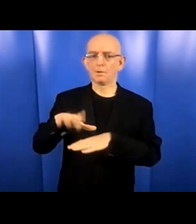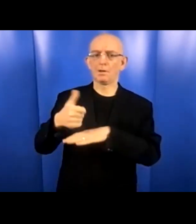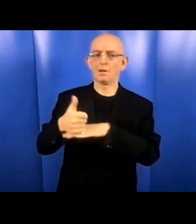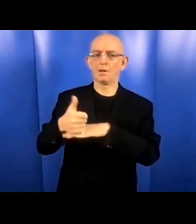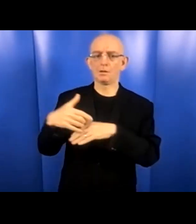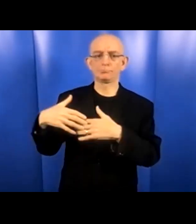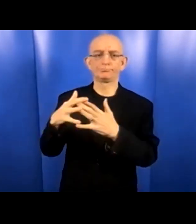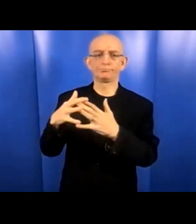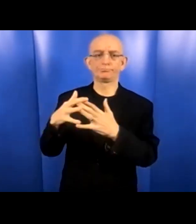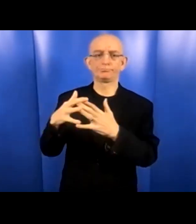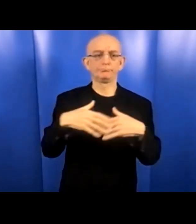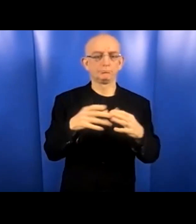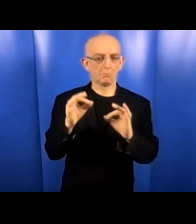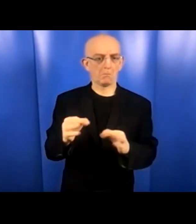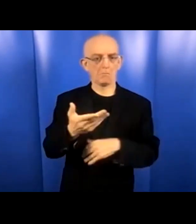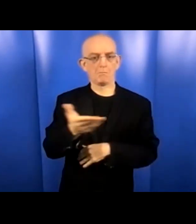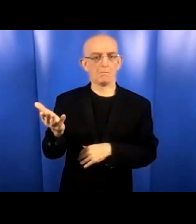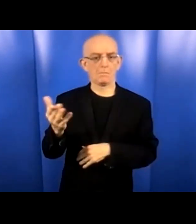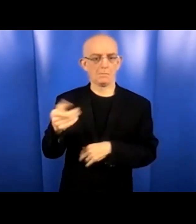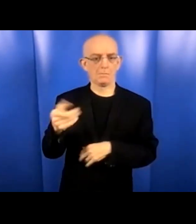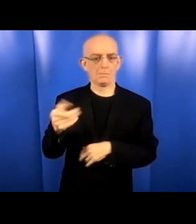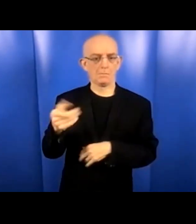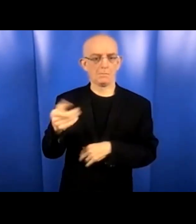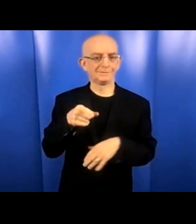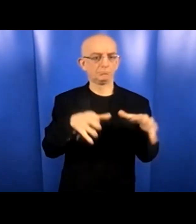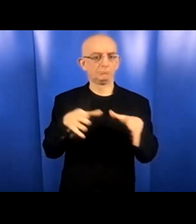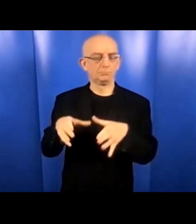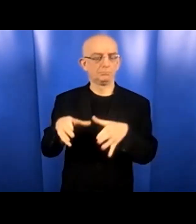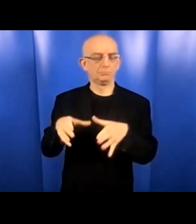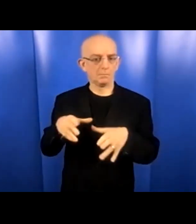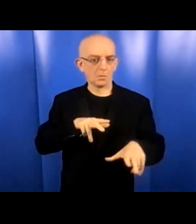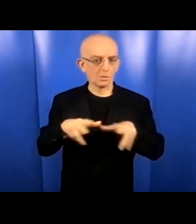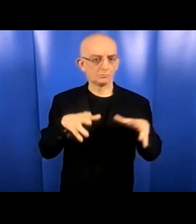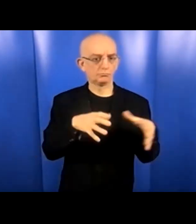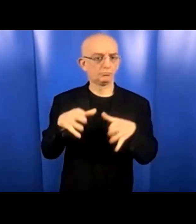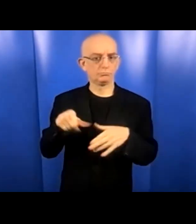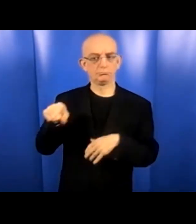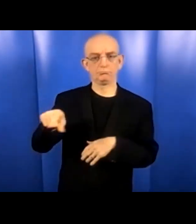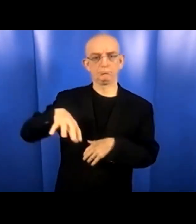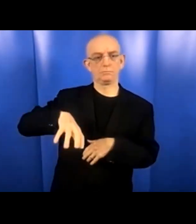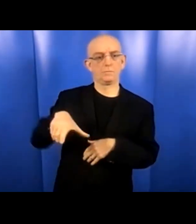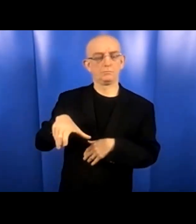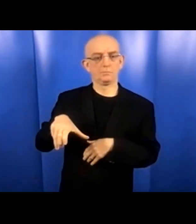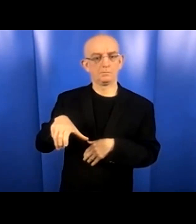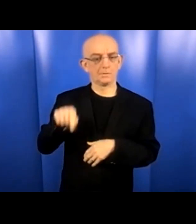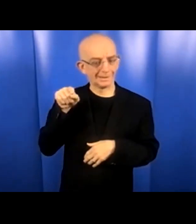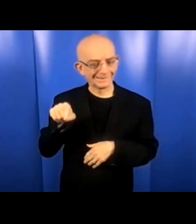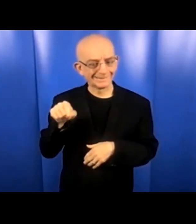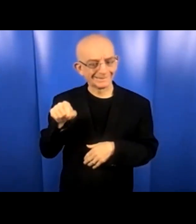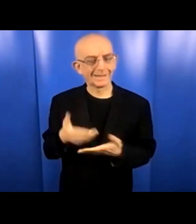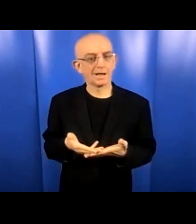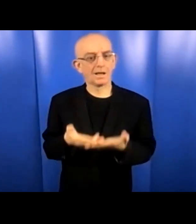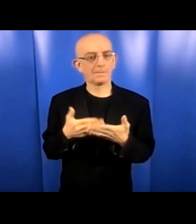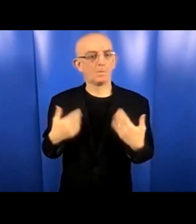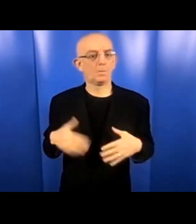forming as a organized group in a country. The help for them is available in that